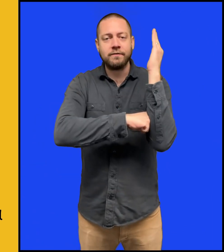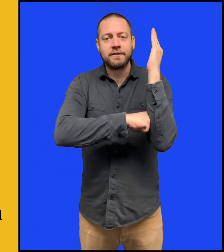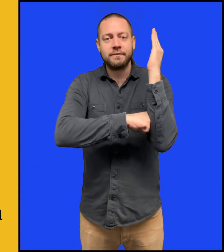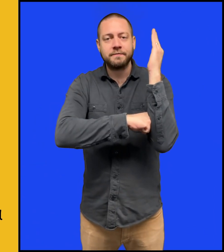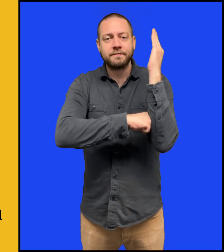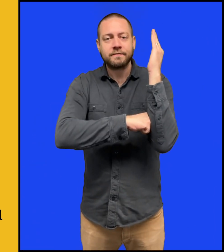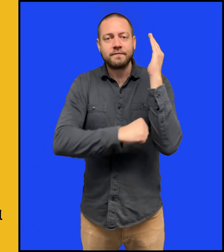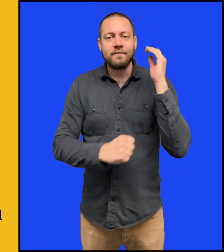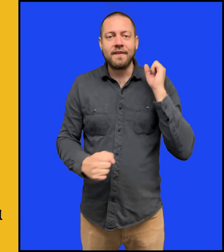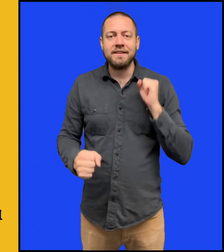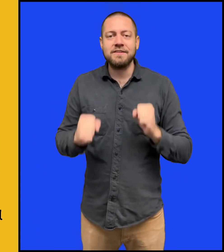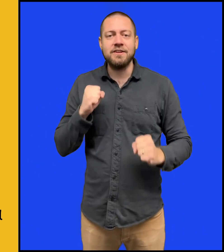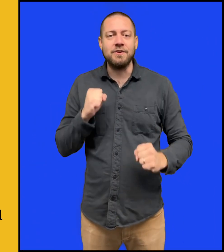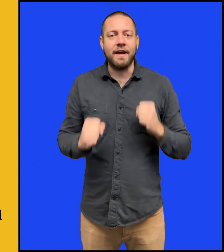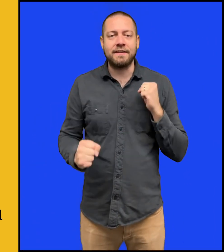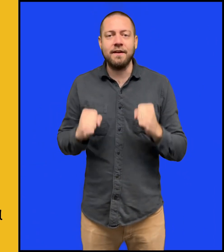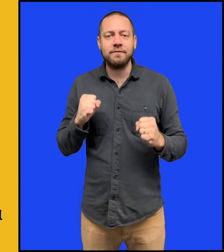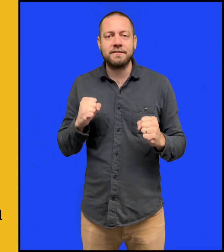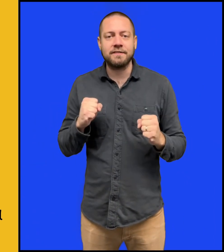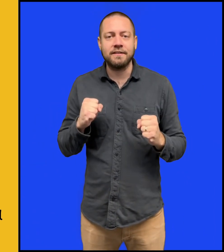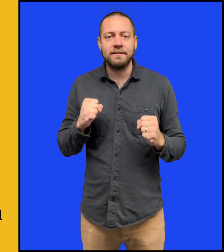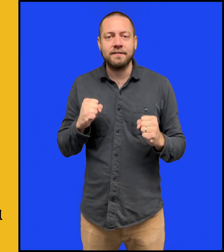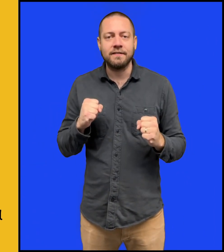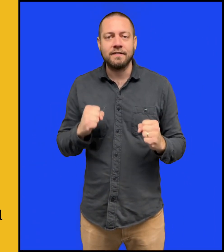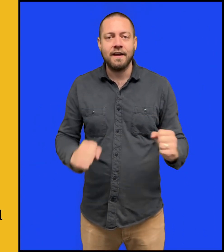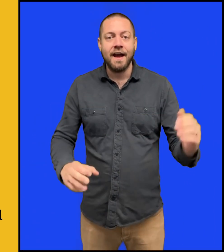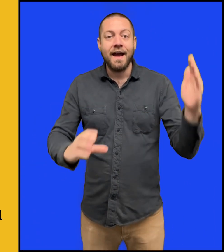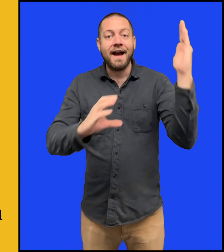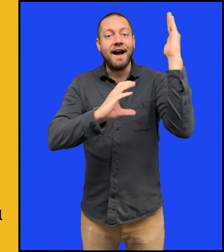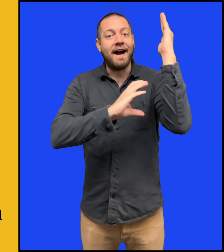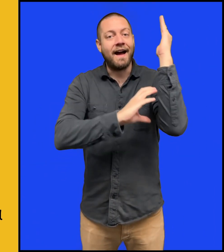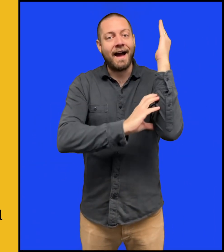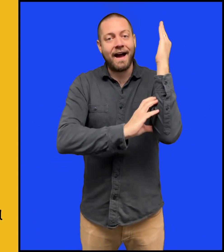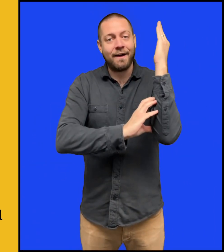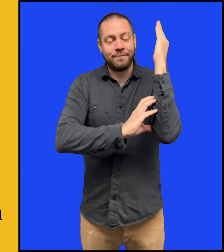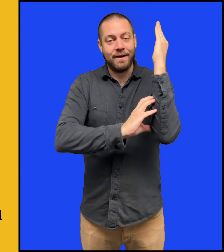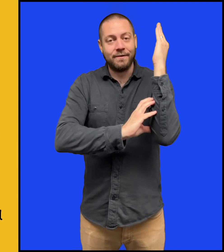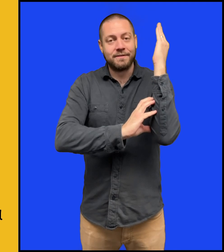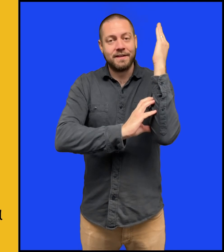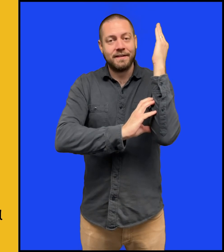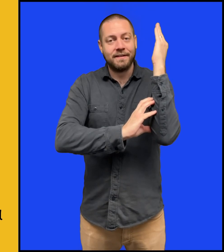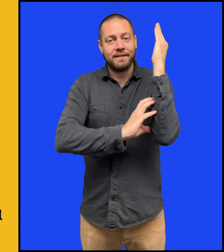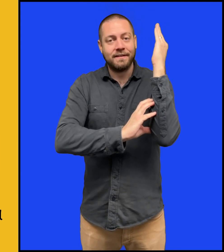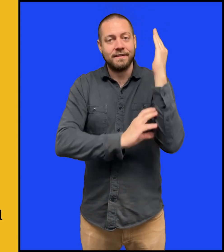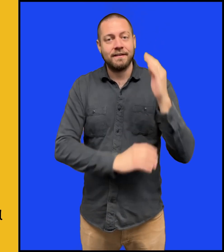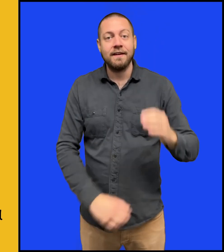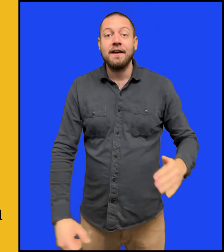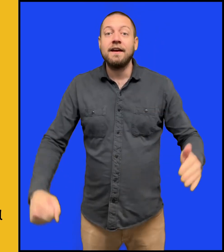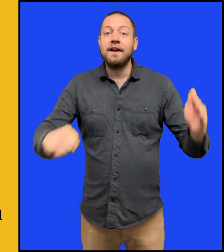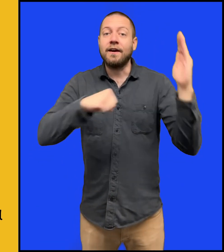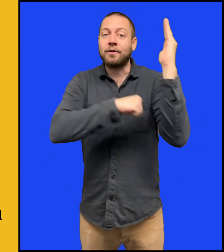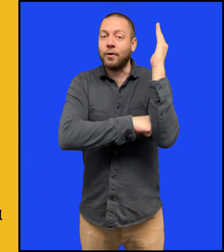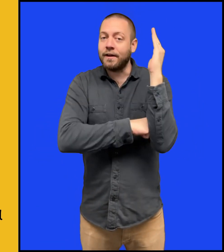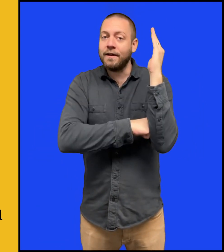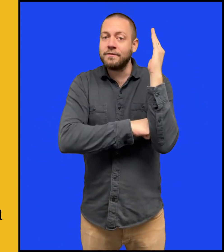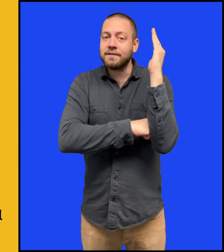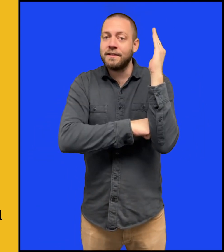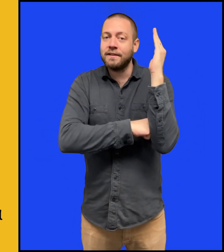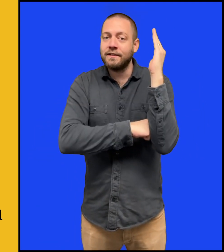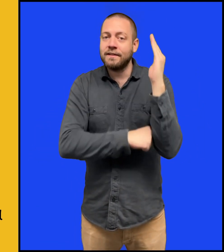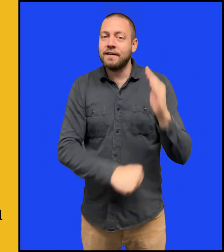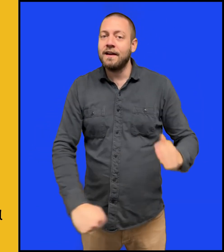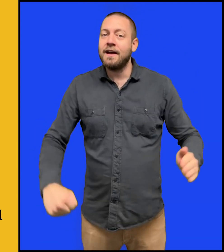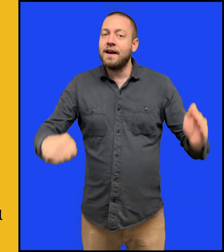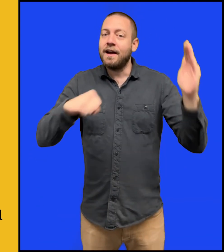quarter note, 2/8 notes, a half note, a quarter